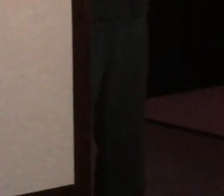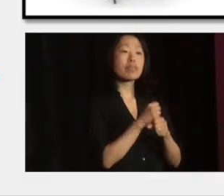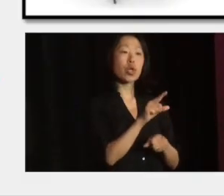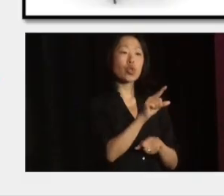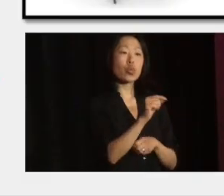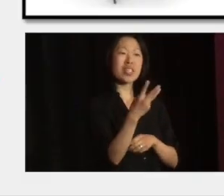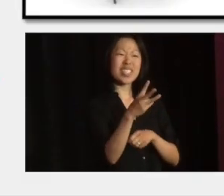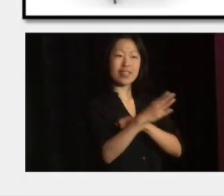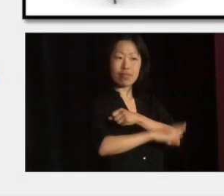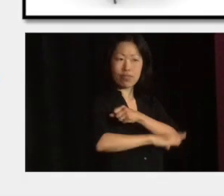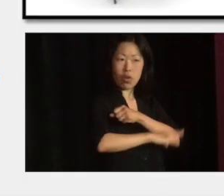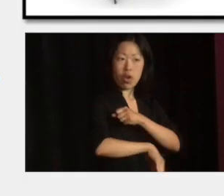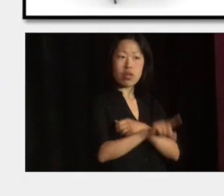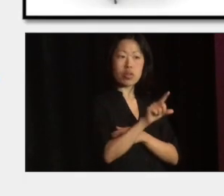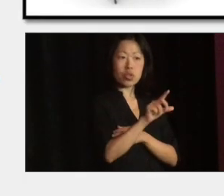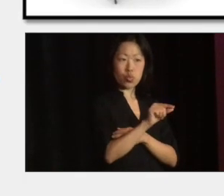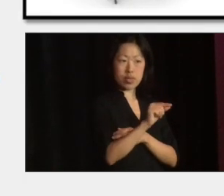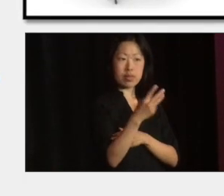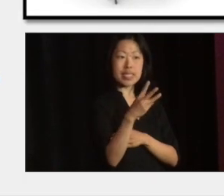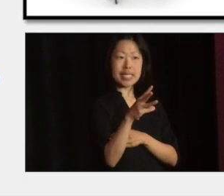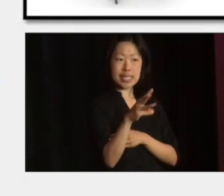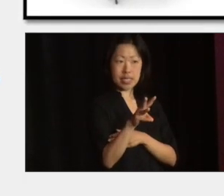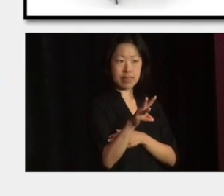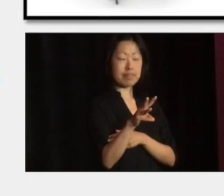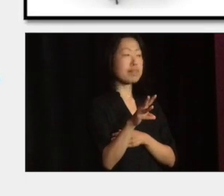2016. We had two